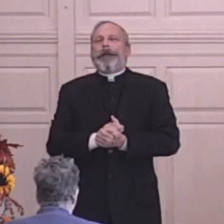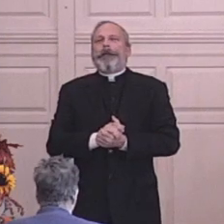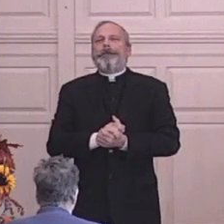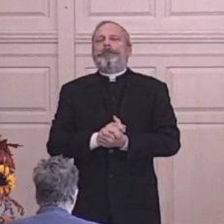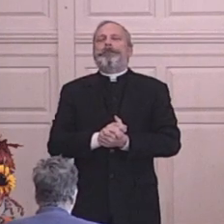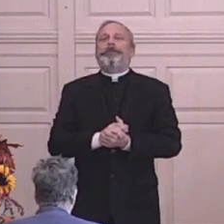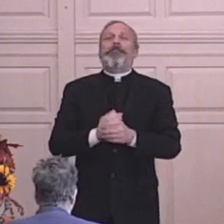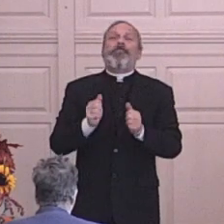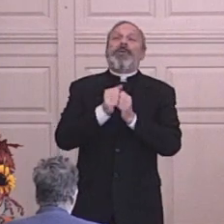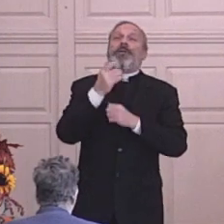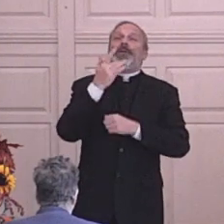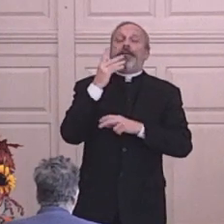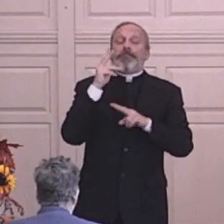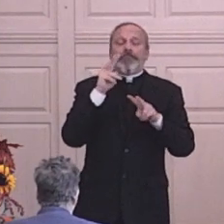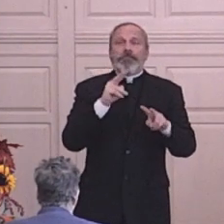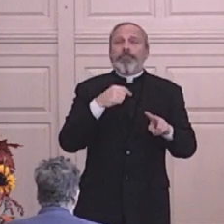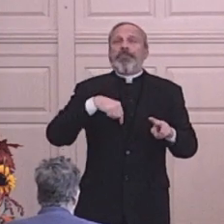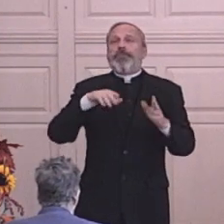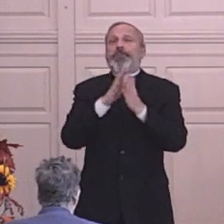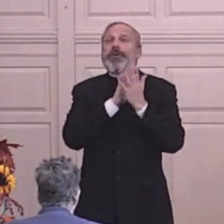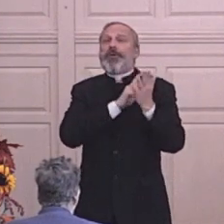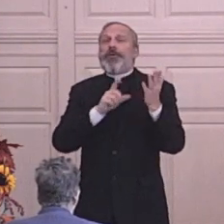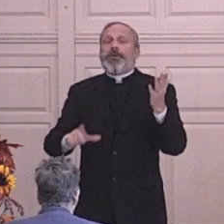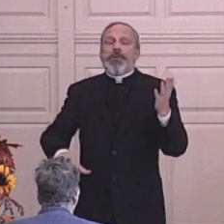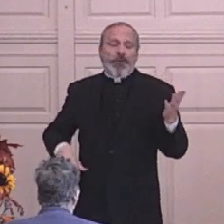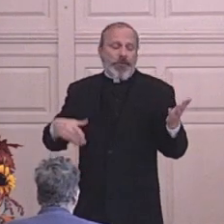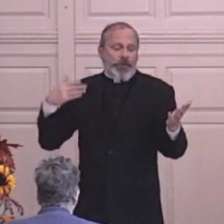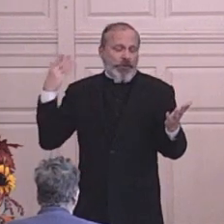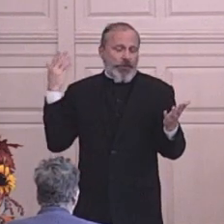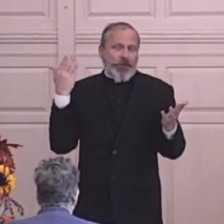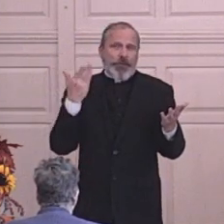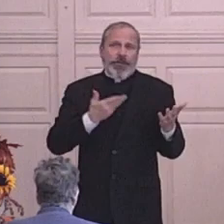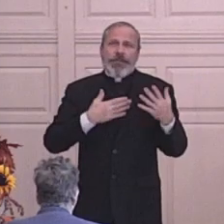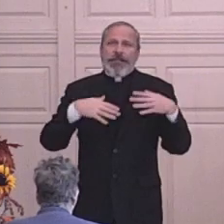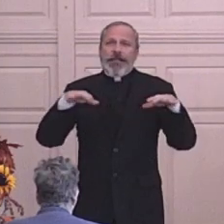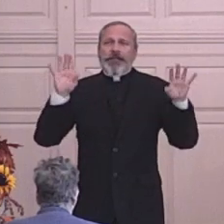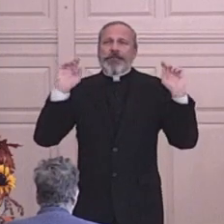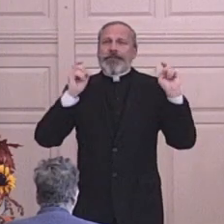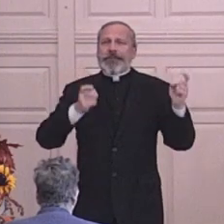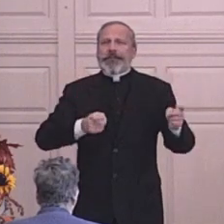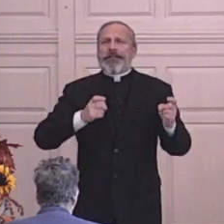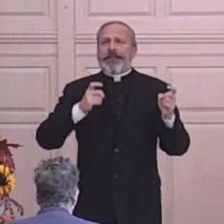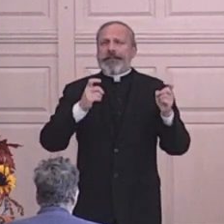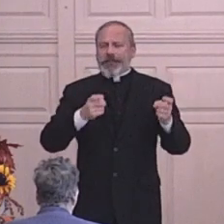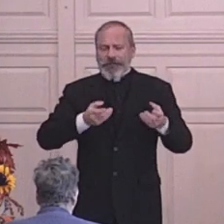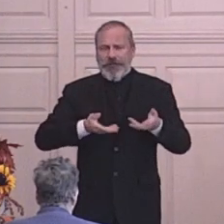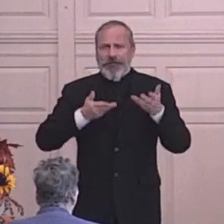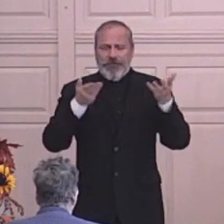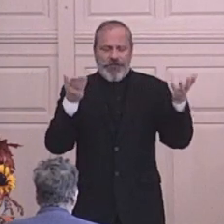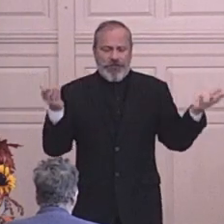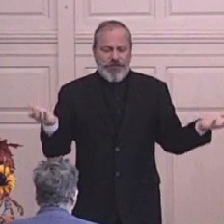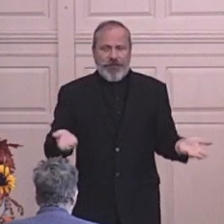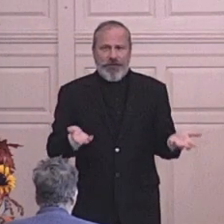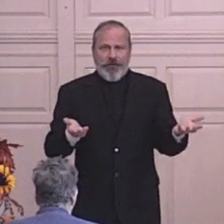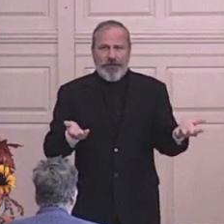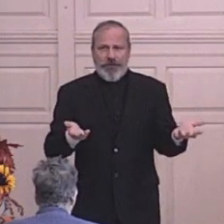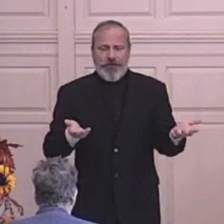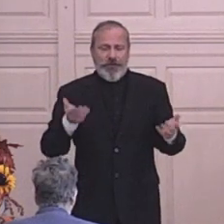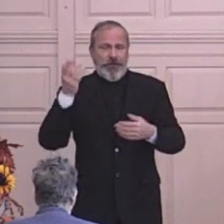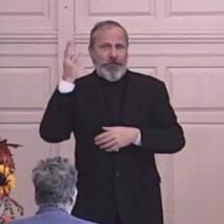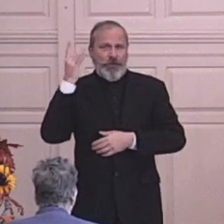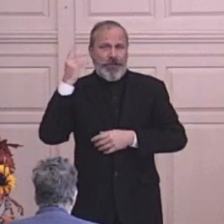Look with favor, we pray, O Lord, upon the sacrificial gifts offered here,